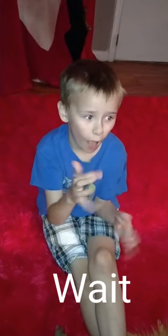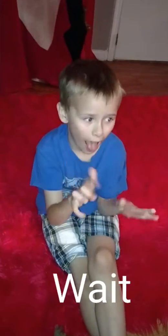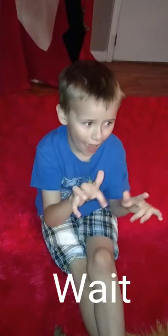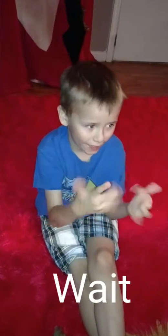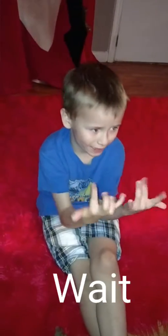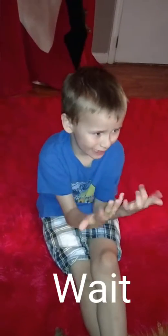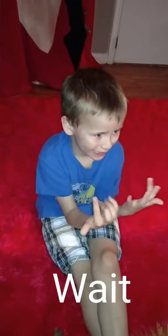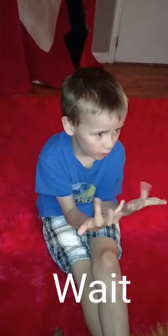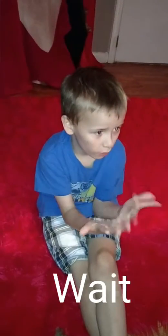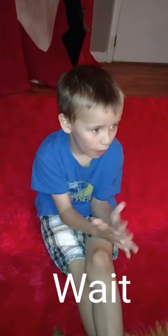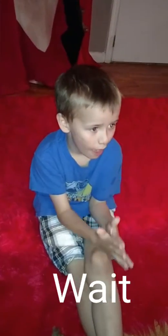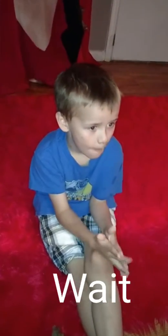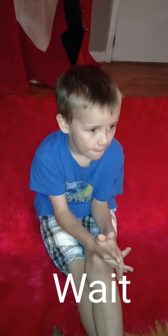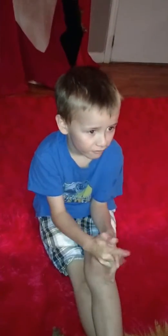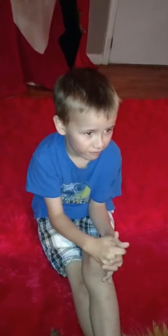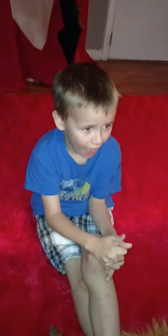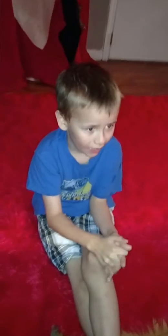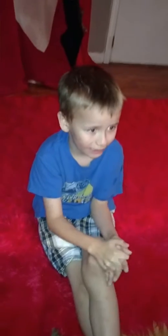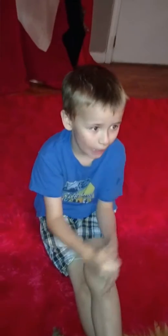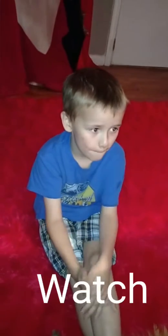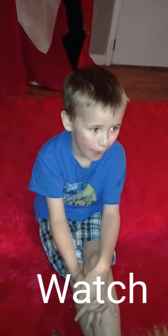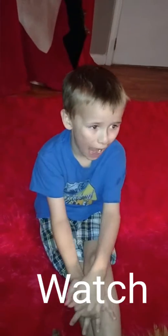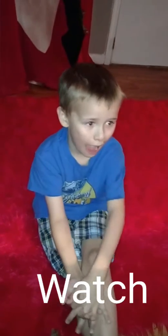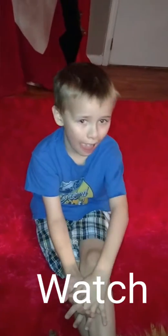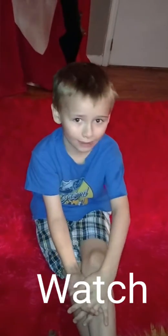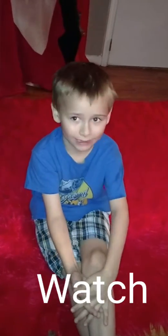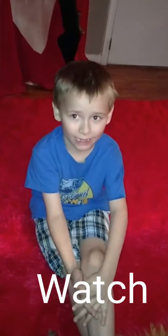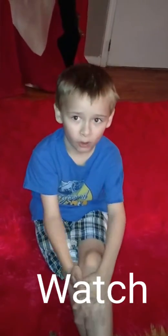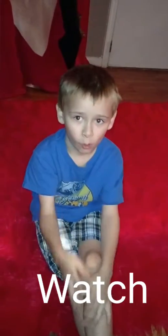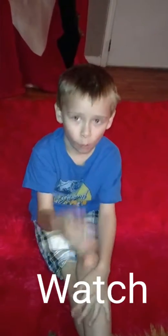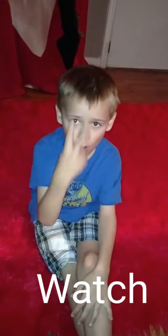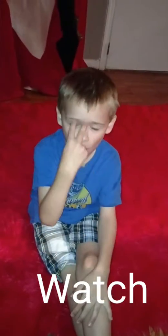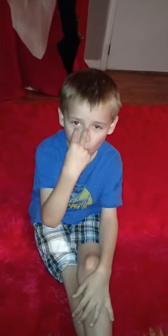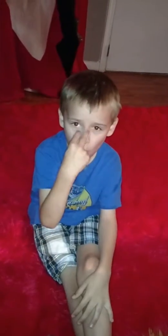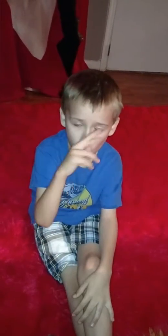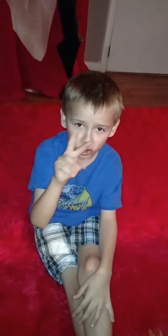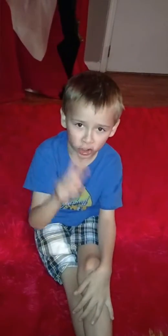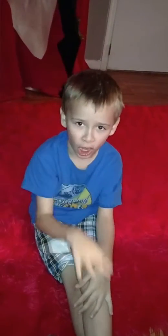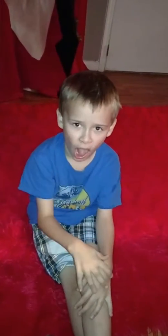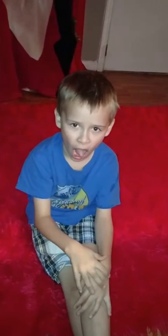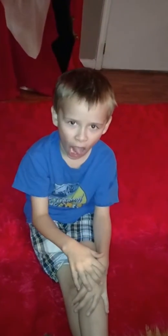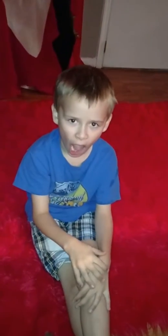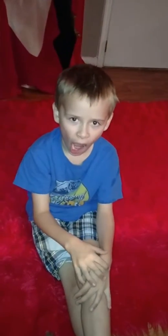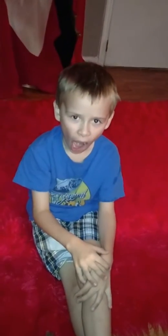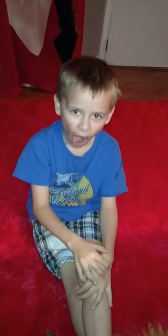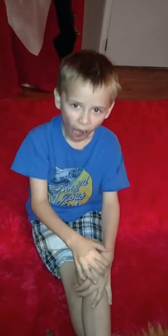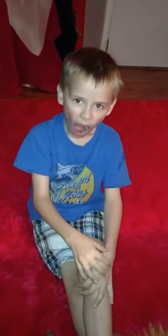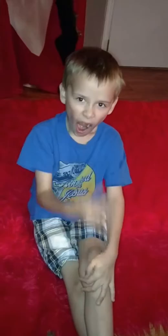sign watch, sign watch, sign x